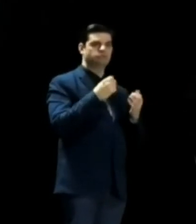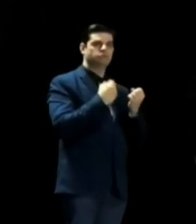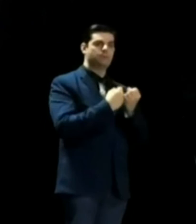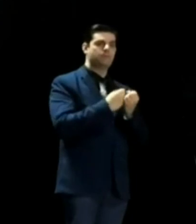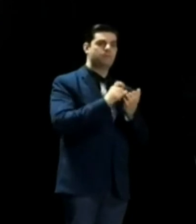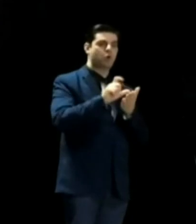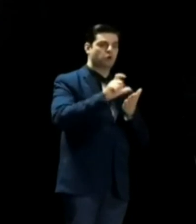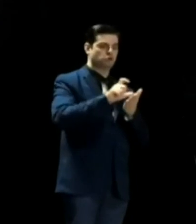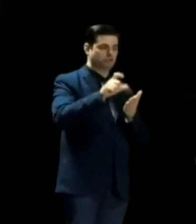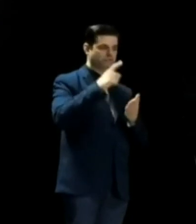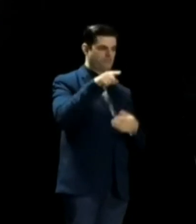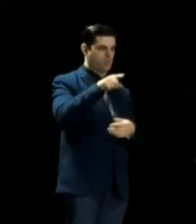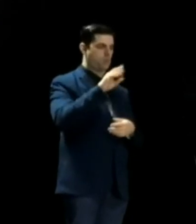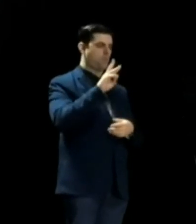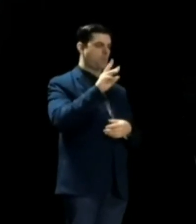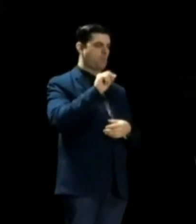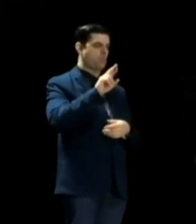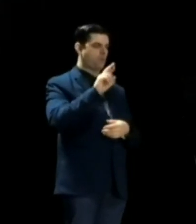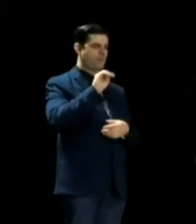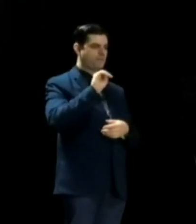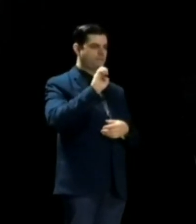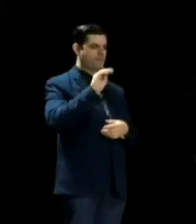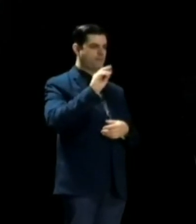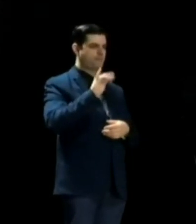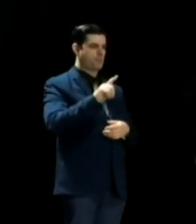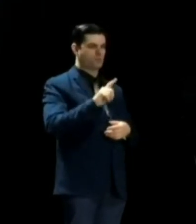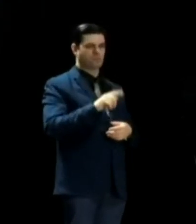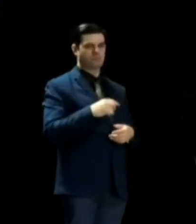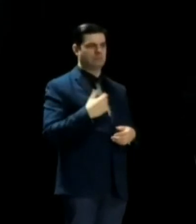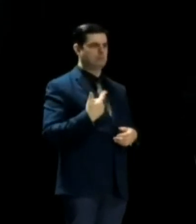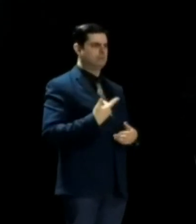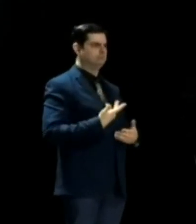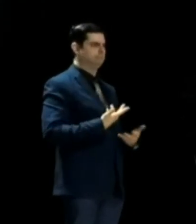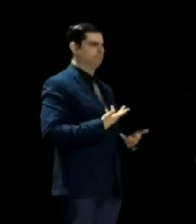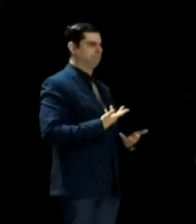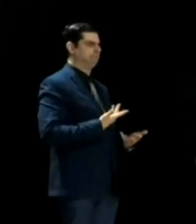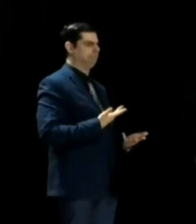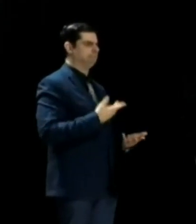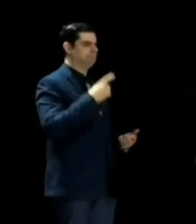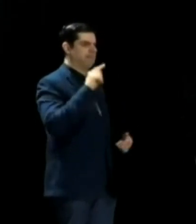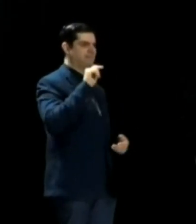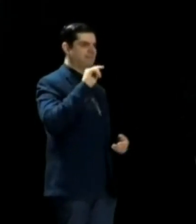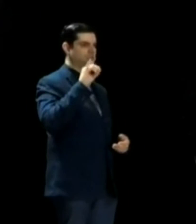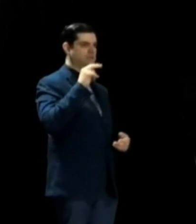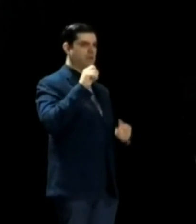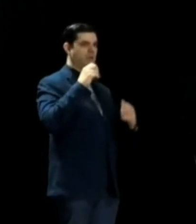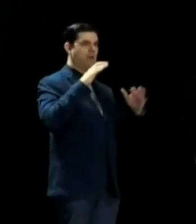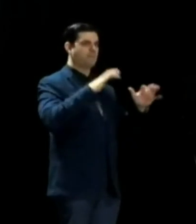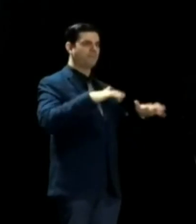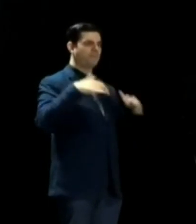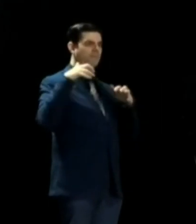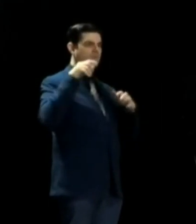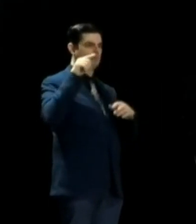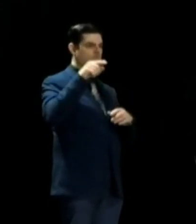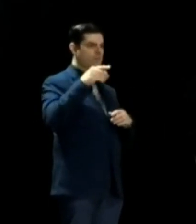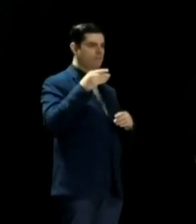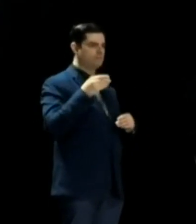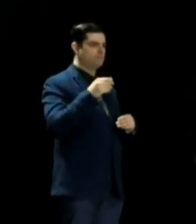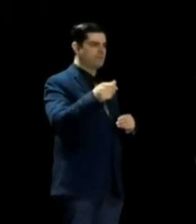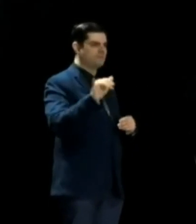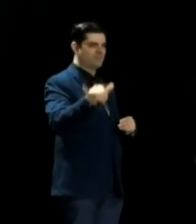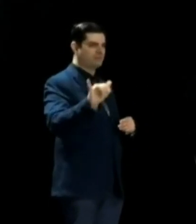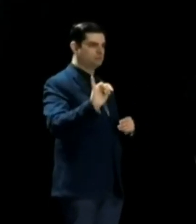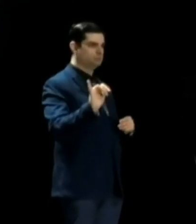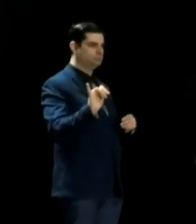I've not heard that. I think we have the St. Joseph's Health Amphitheater, and we have the Upstate Medical Arena at the War Memorial.